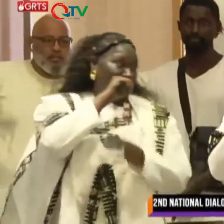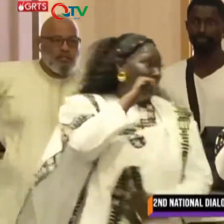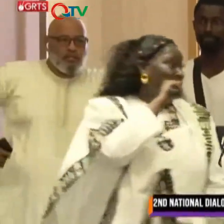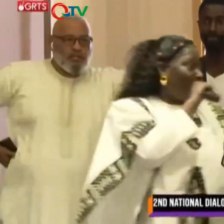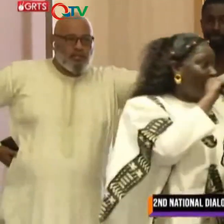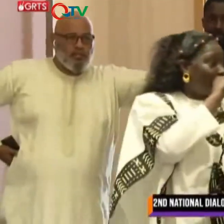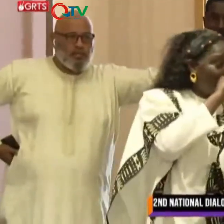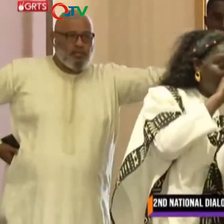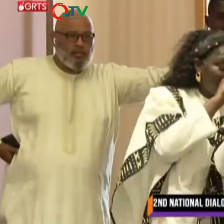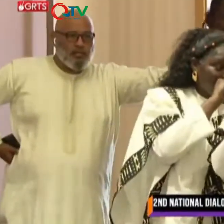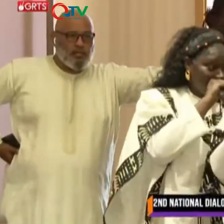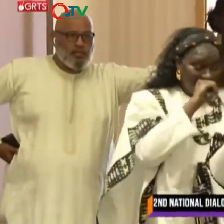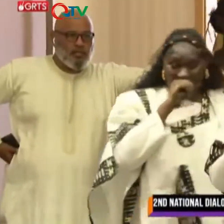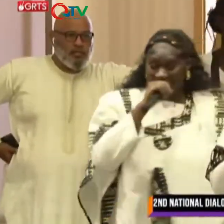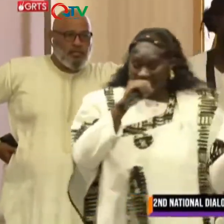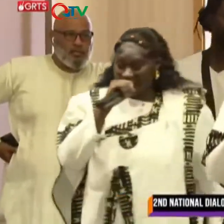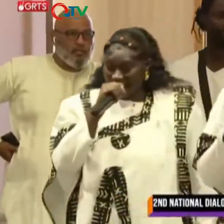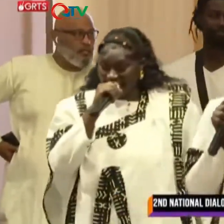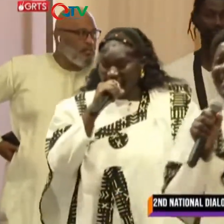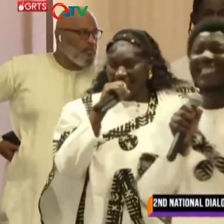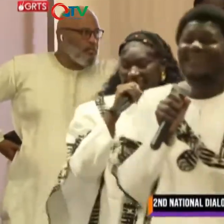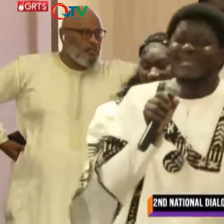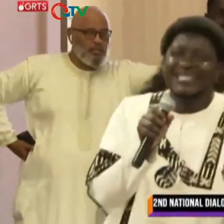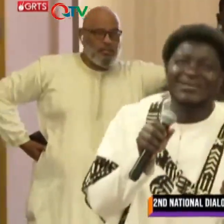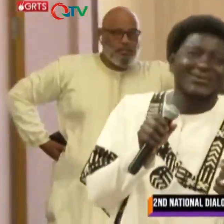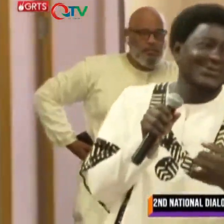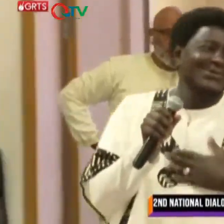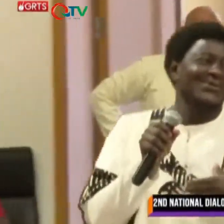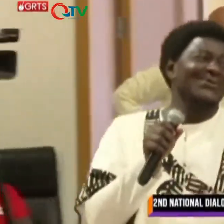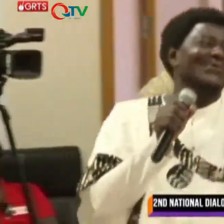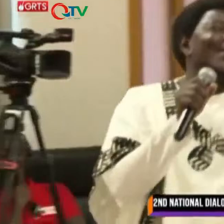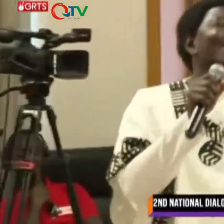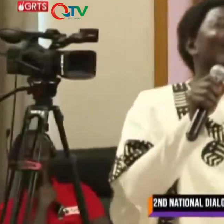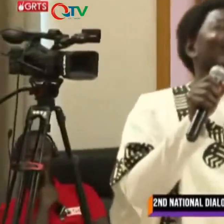nyose na Mandinko volume ne Mandinko dia sene Mandinko